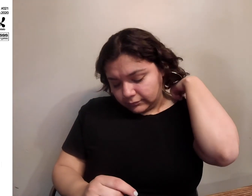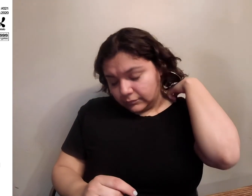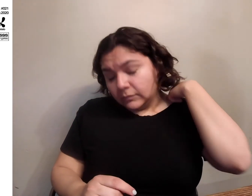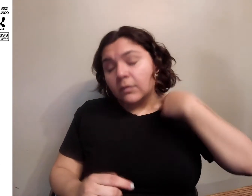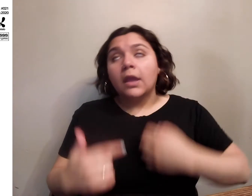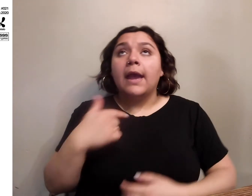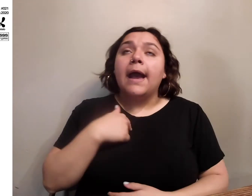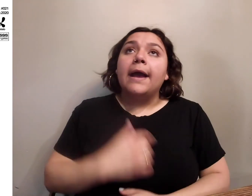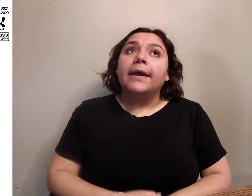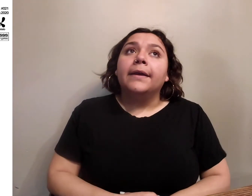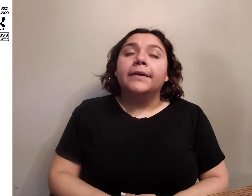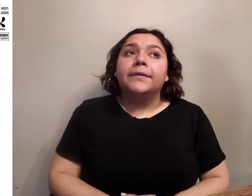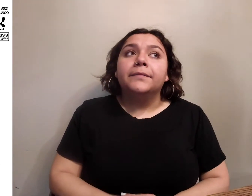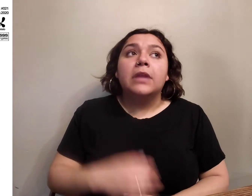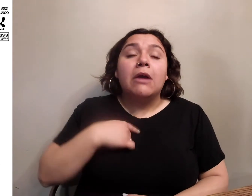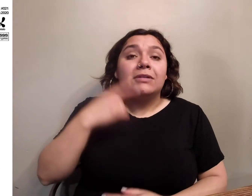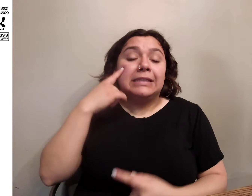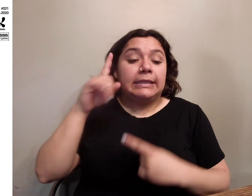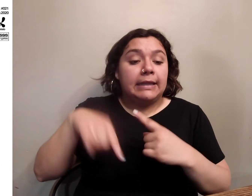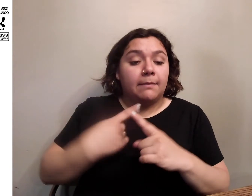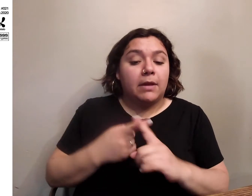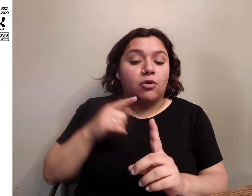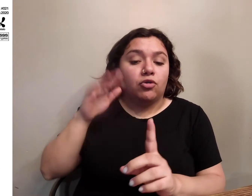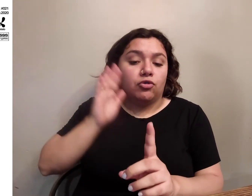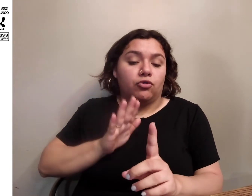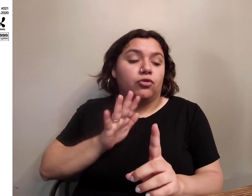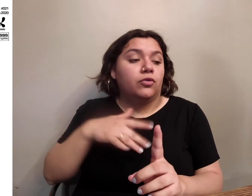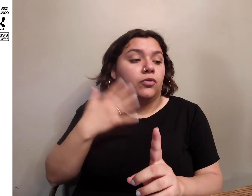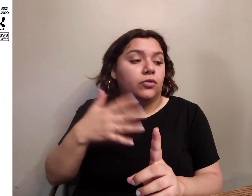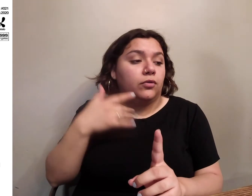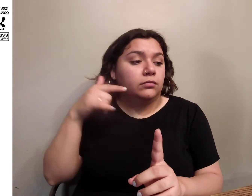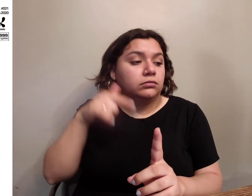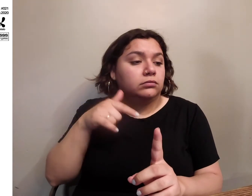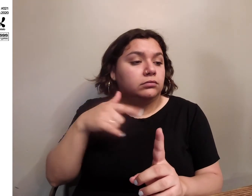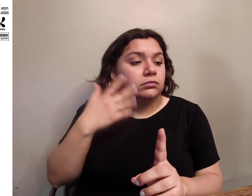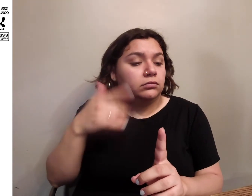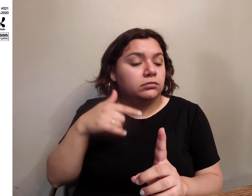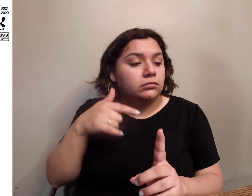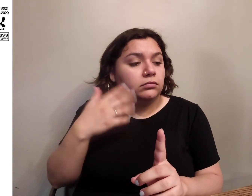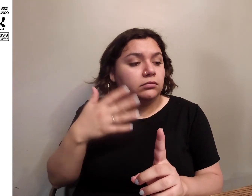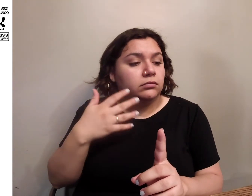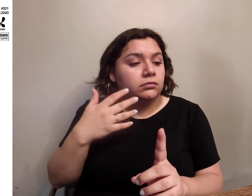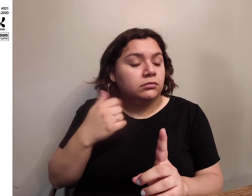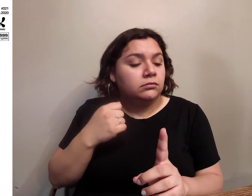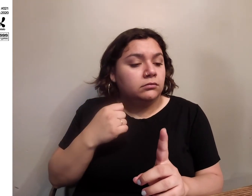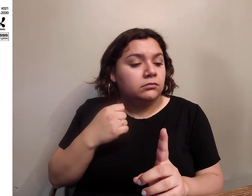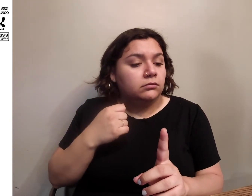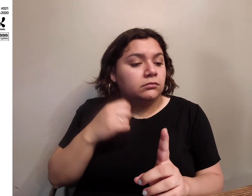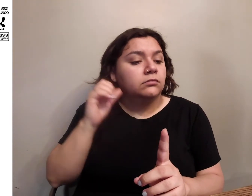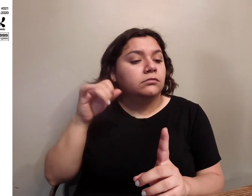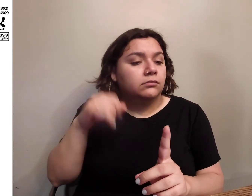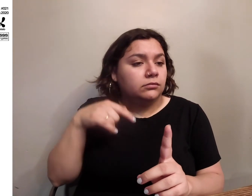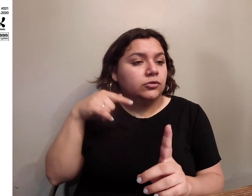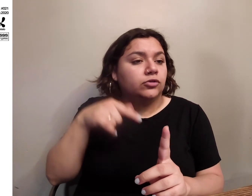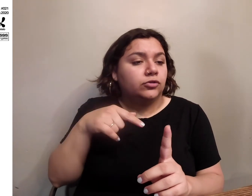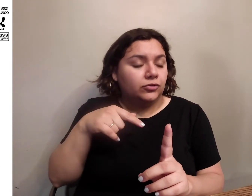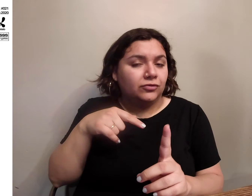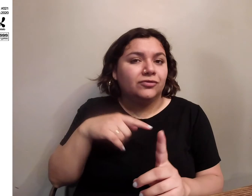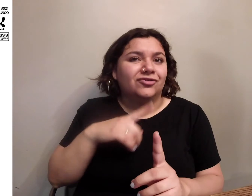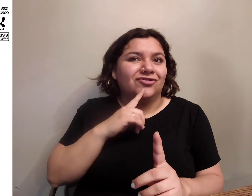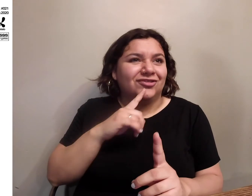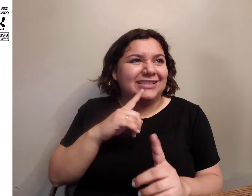I was thinking about her, in the Willy Loman way,